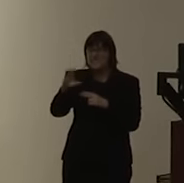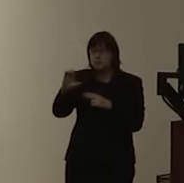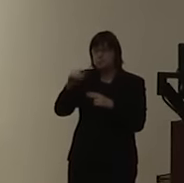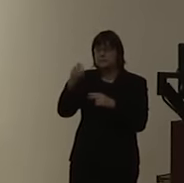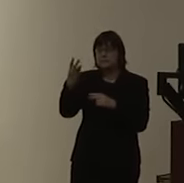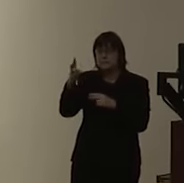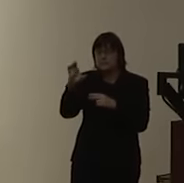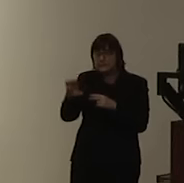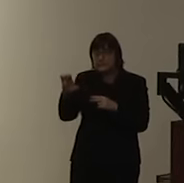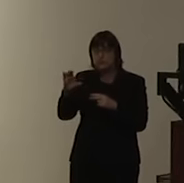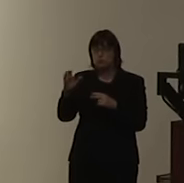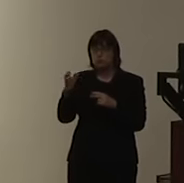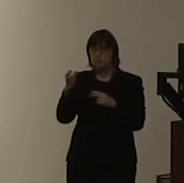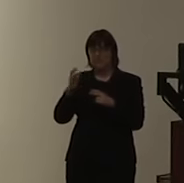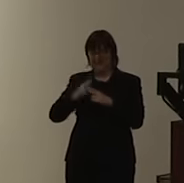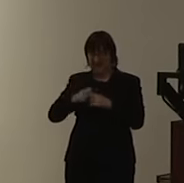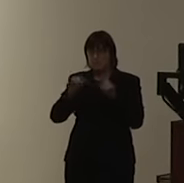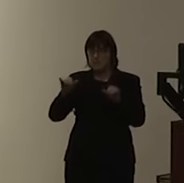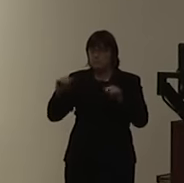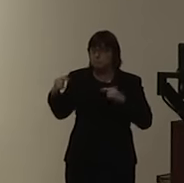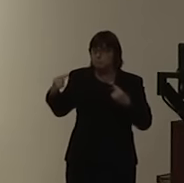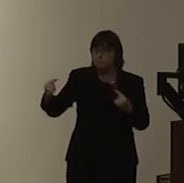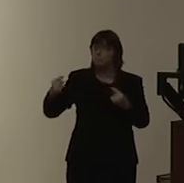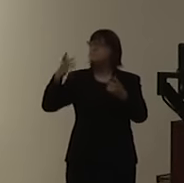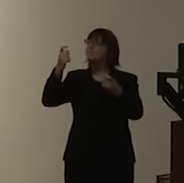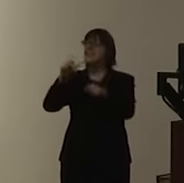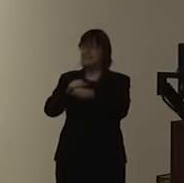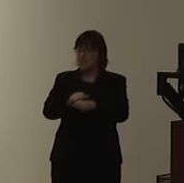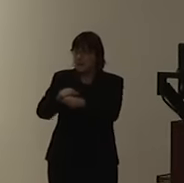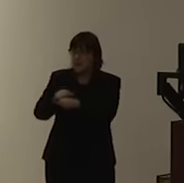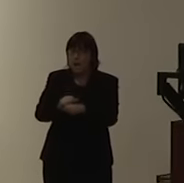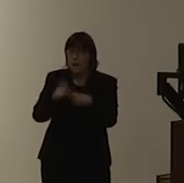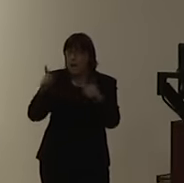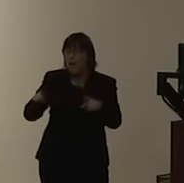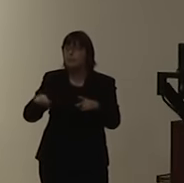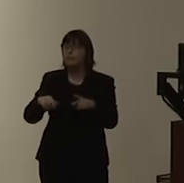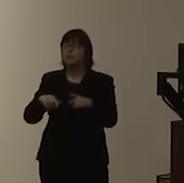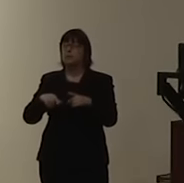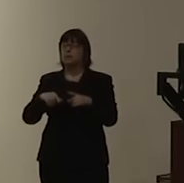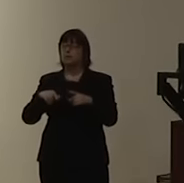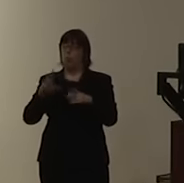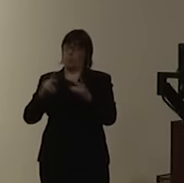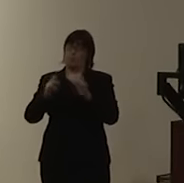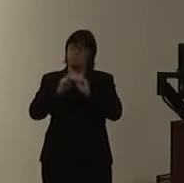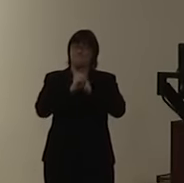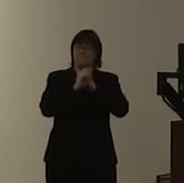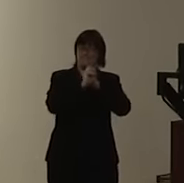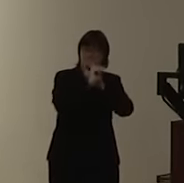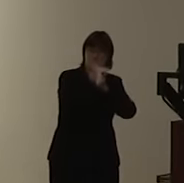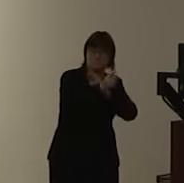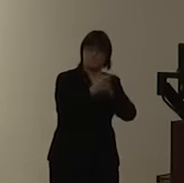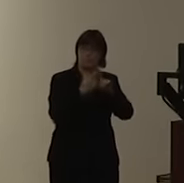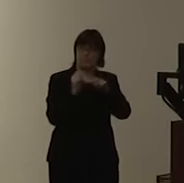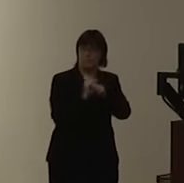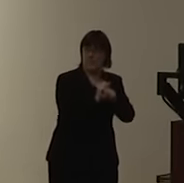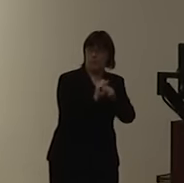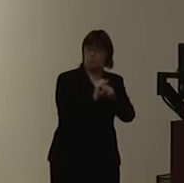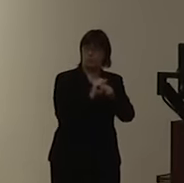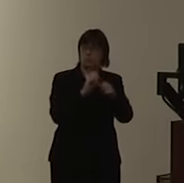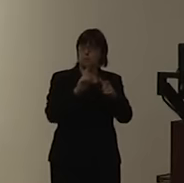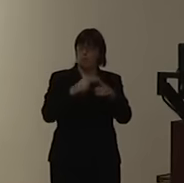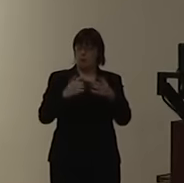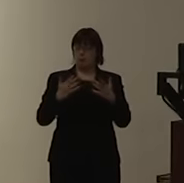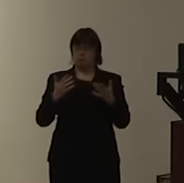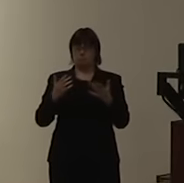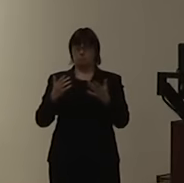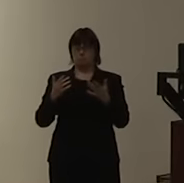they'd be, you know, wiped out by slavery or people running from slavery, but the place names would